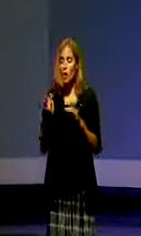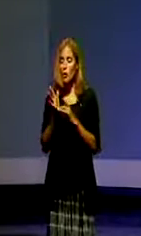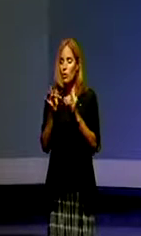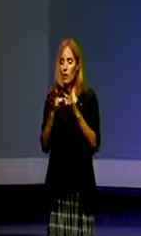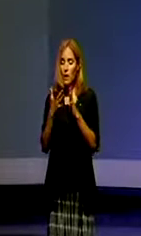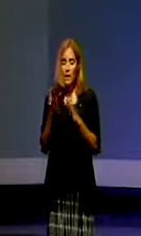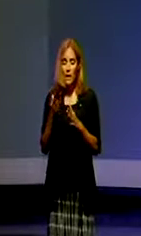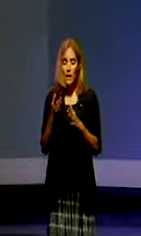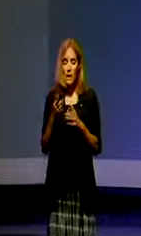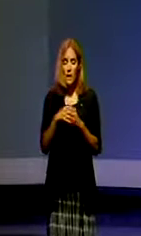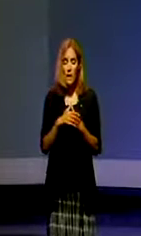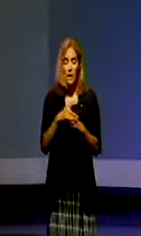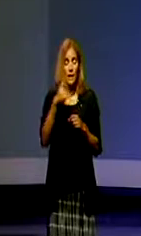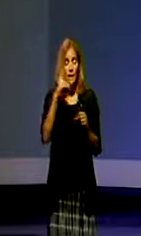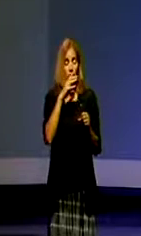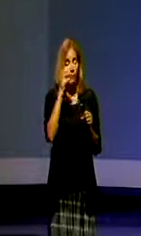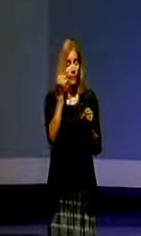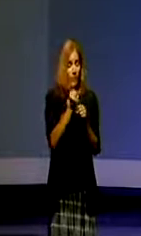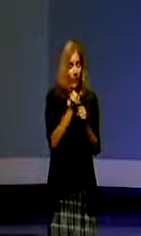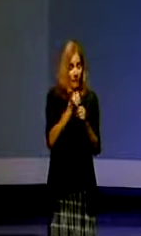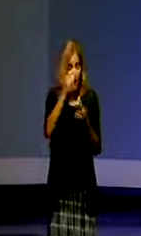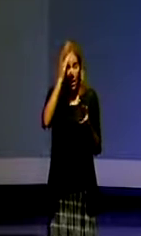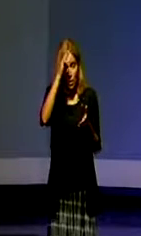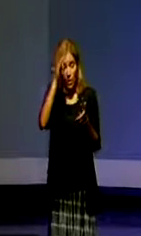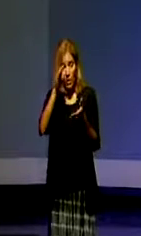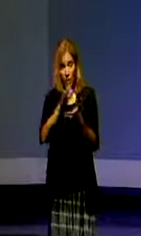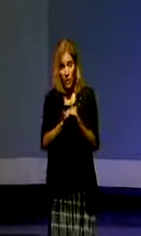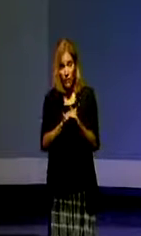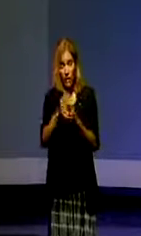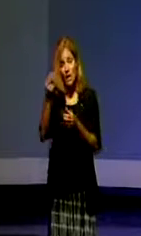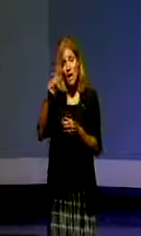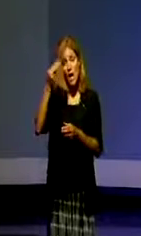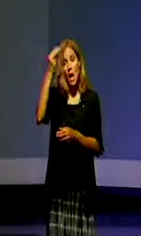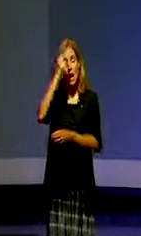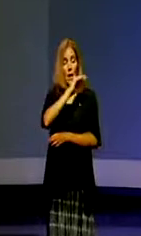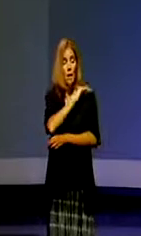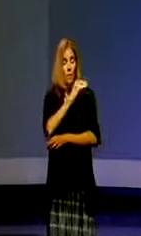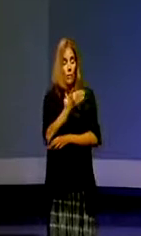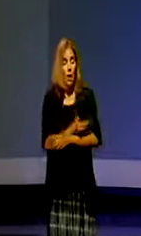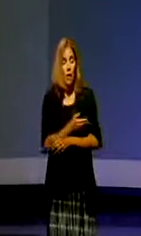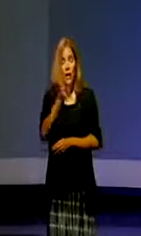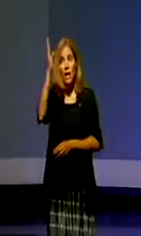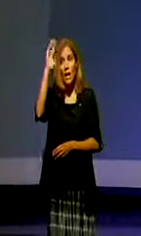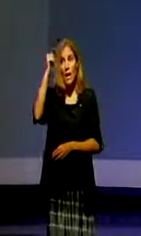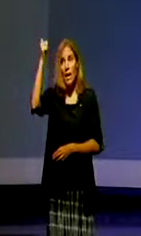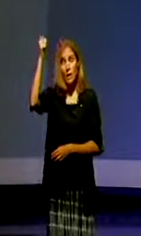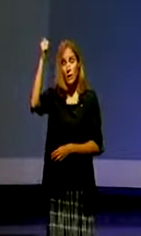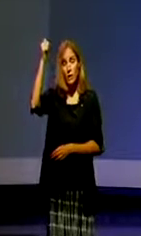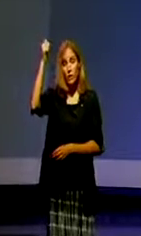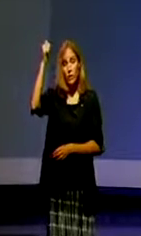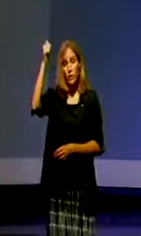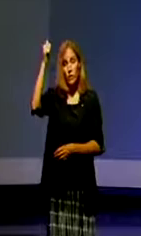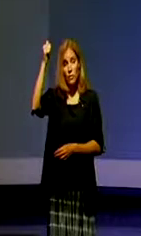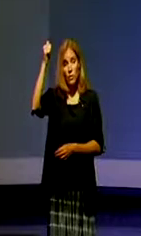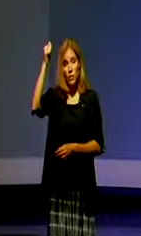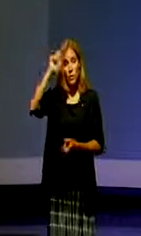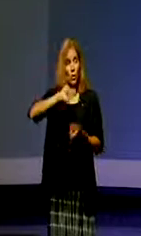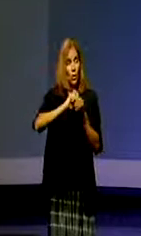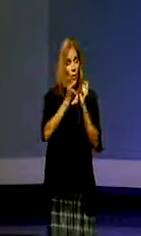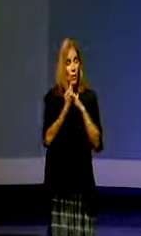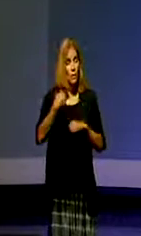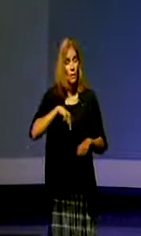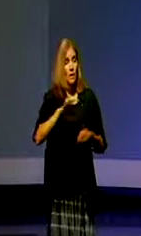Christianity is a matter of faith, believing in a higher power, God Himself, who transforms